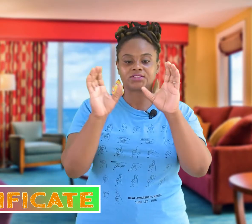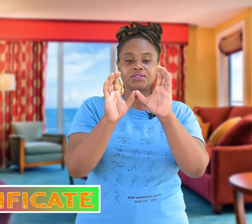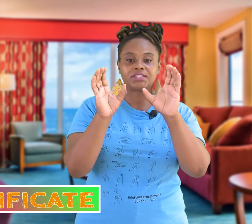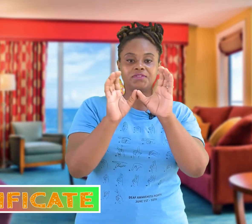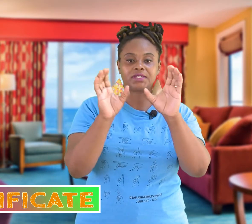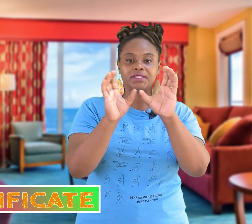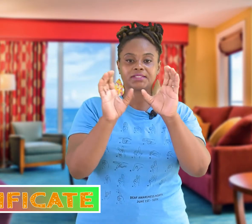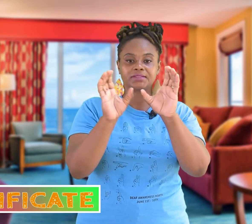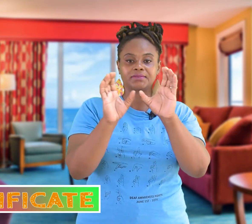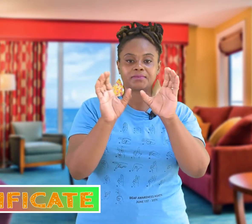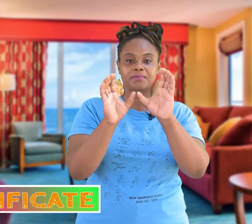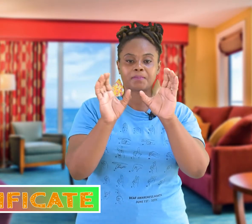Certificate.